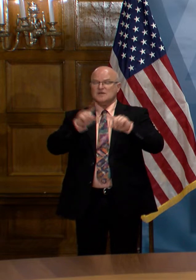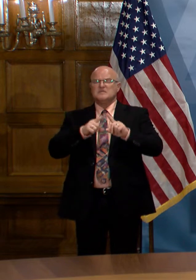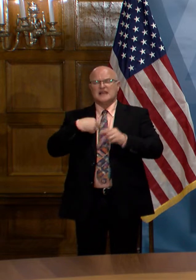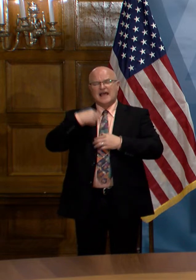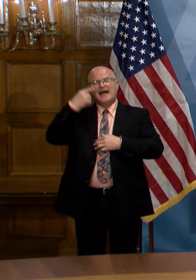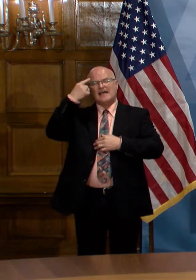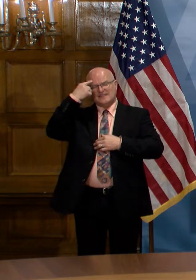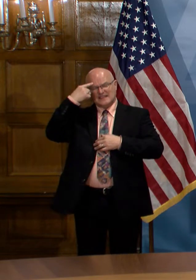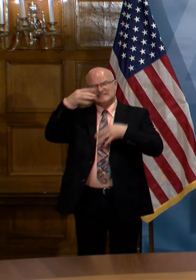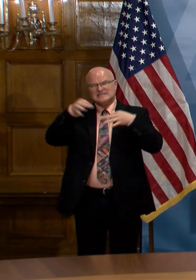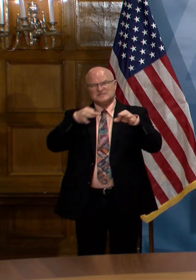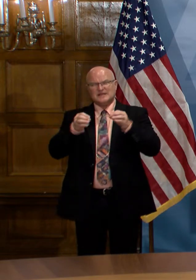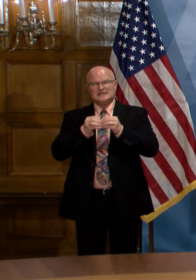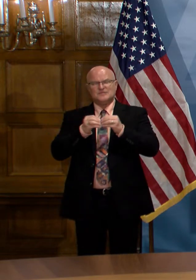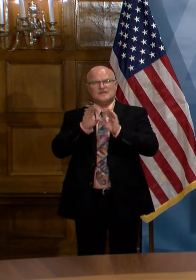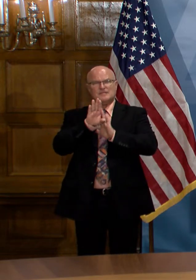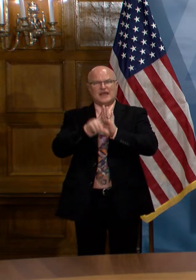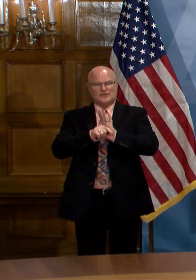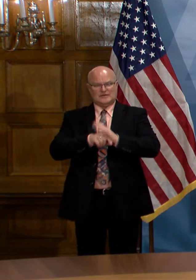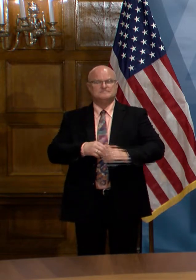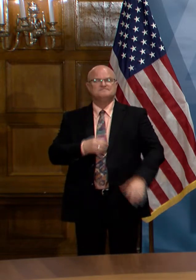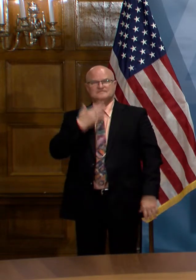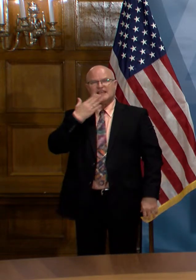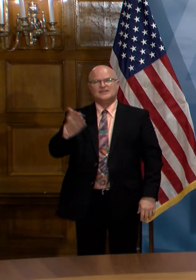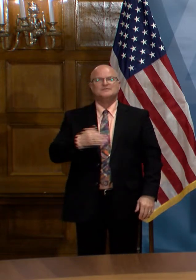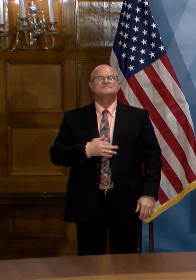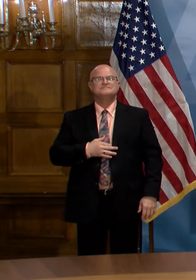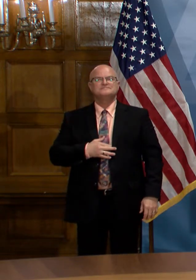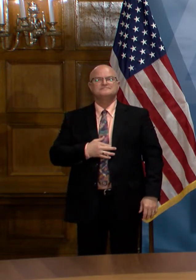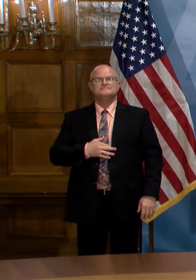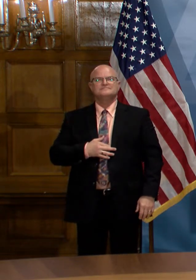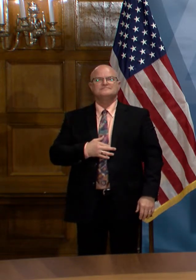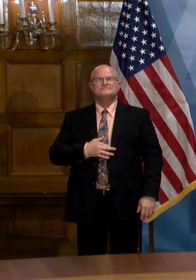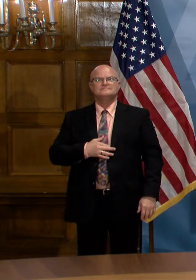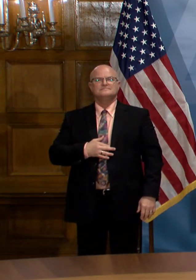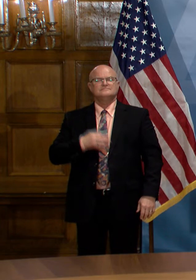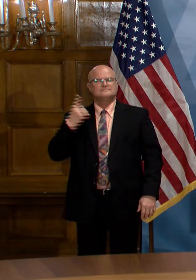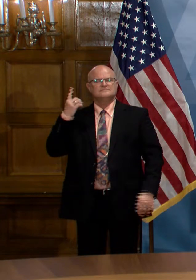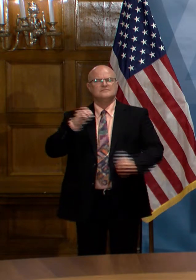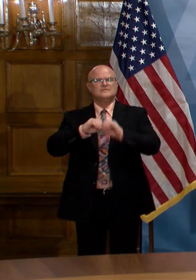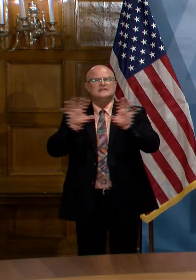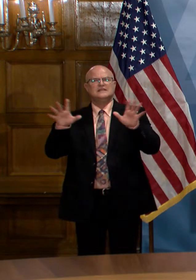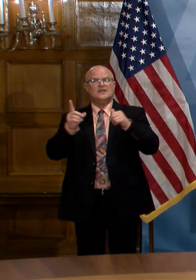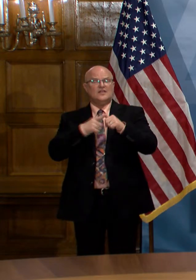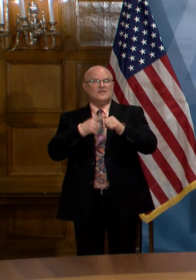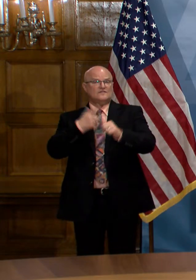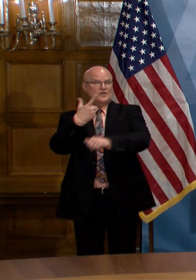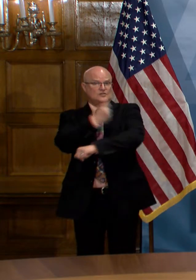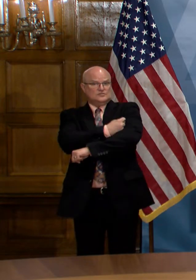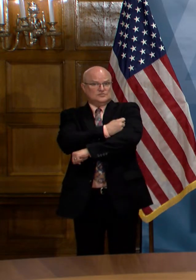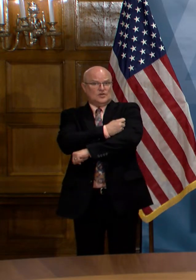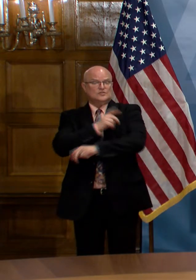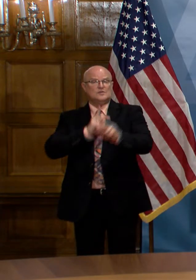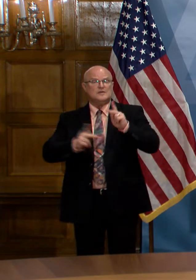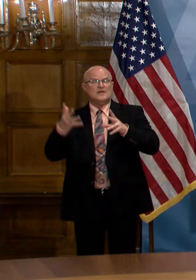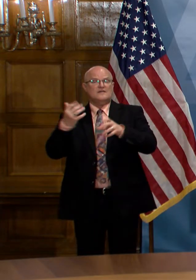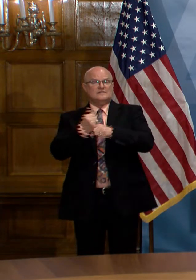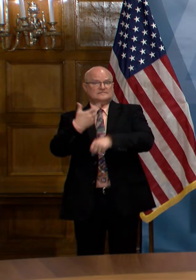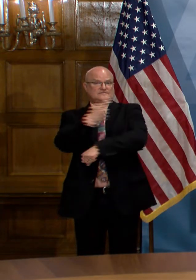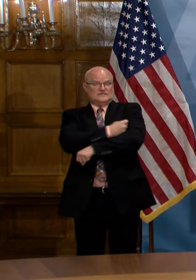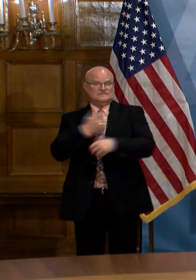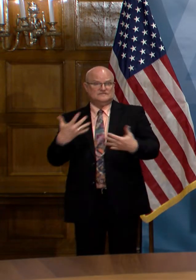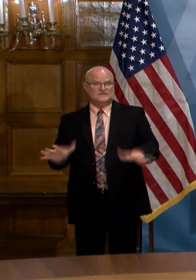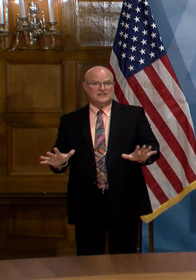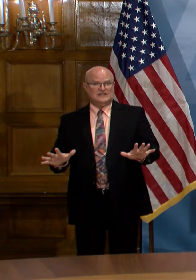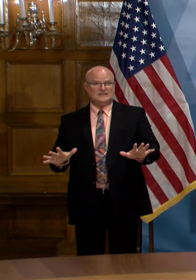think that explains a little bit of the background there. Thank you. Just so I'm clear, so the first dose, for people who have received their first